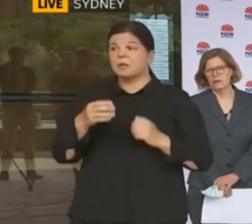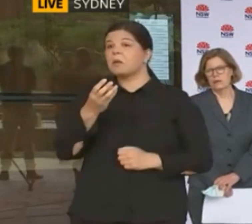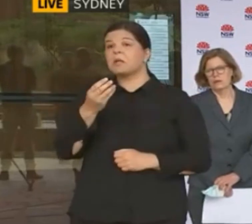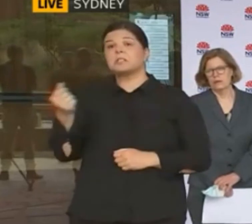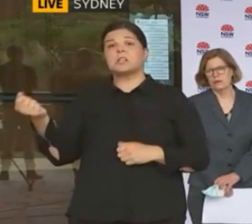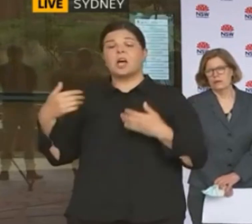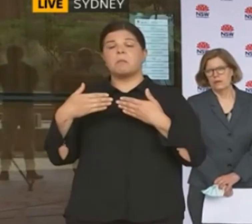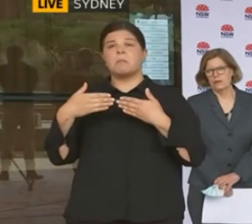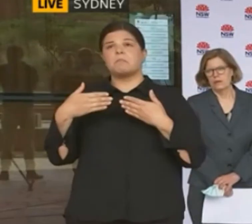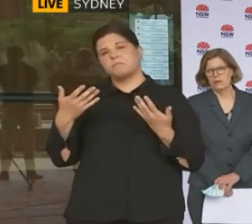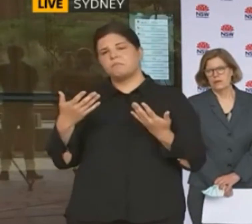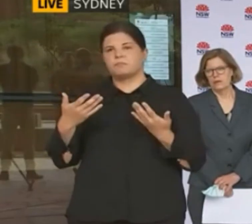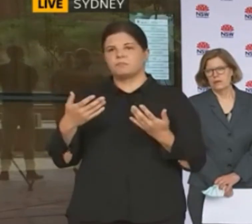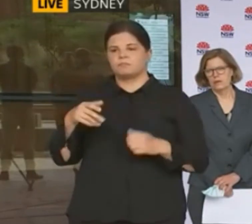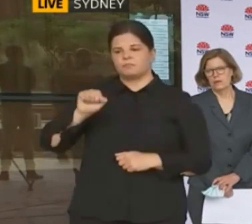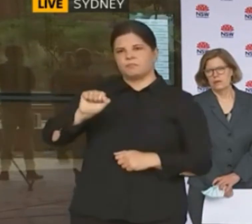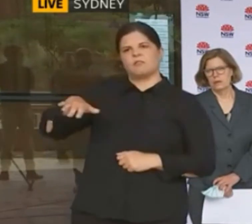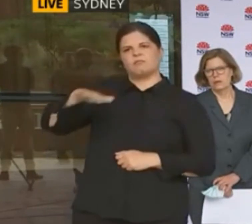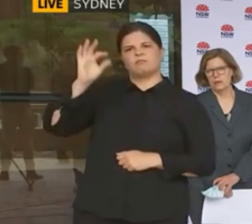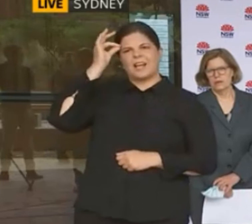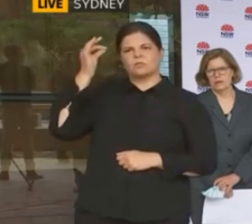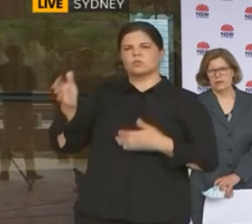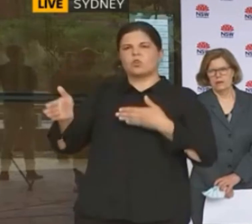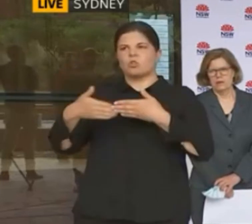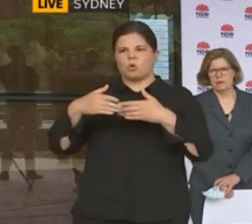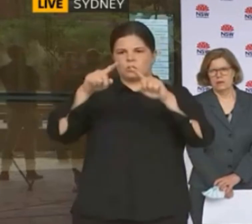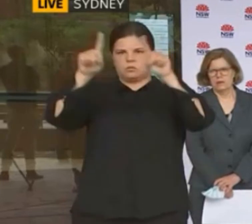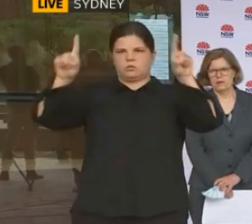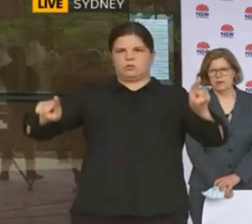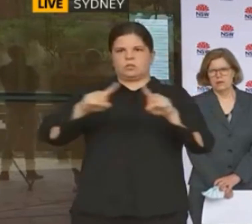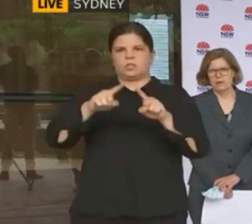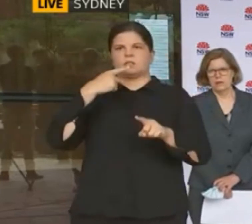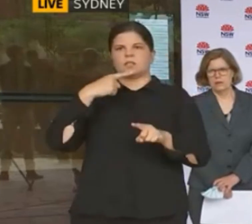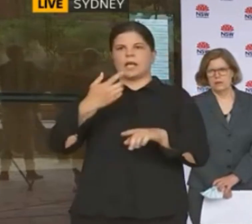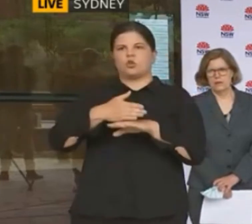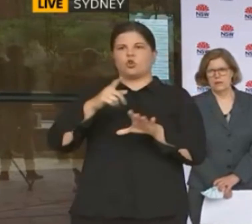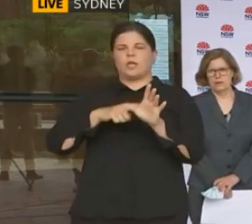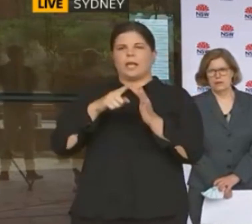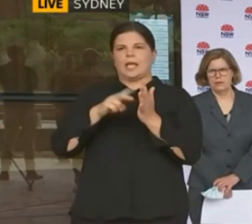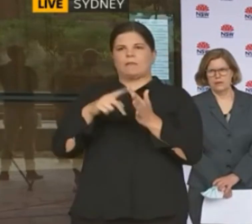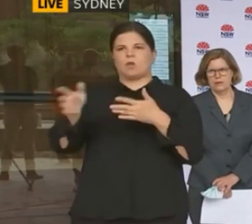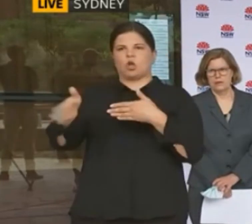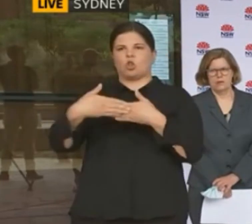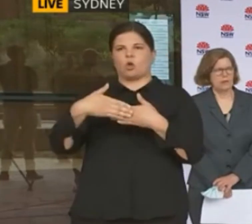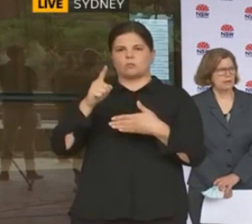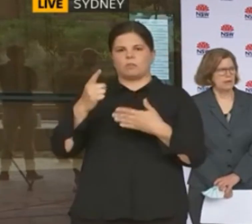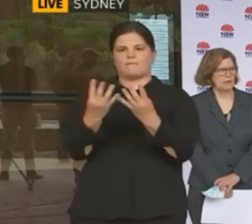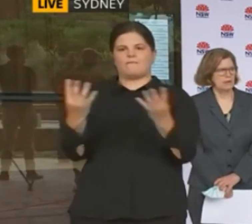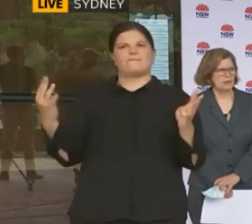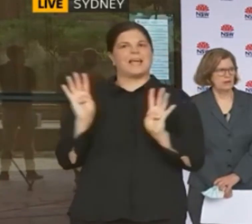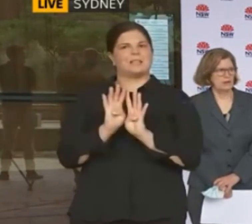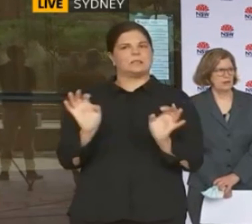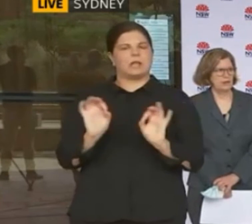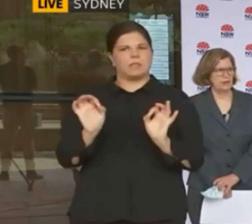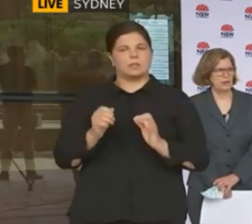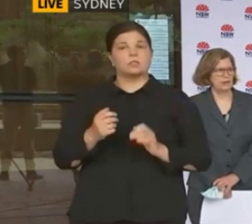other parks that have been closed by local councils. They just have a sign up saying park will be closed for New Year's Eve. Will police be moving anyone on from